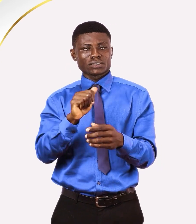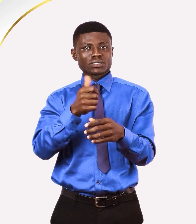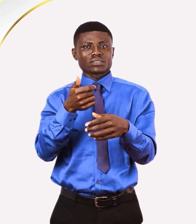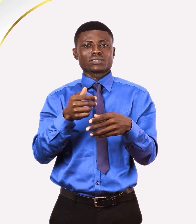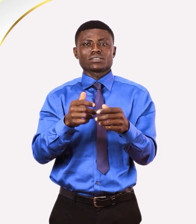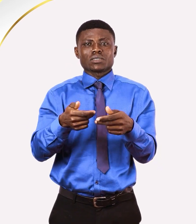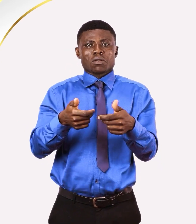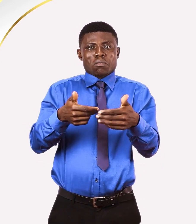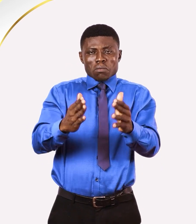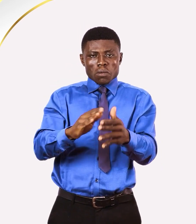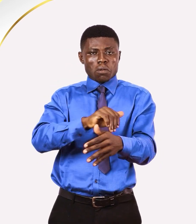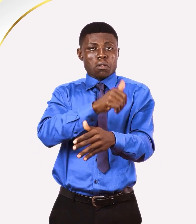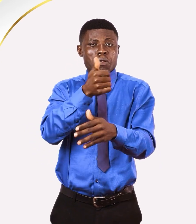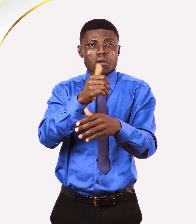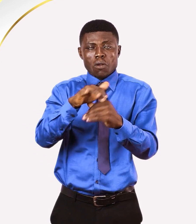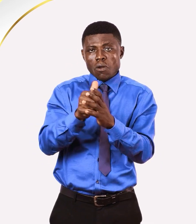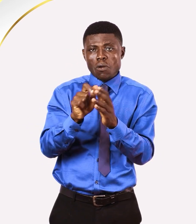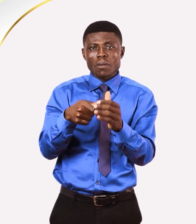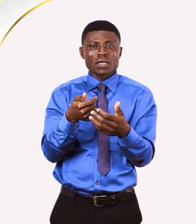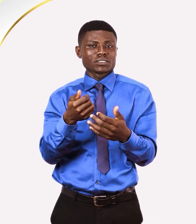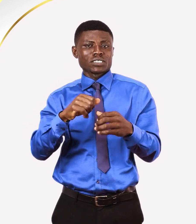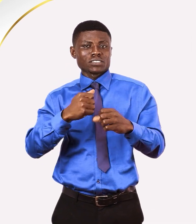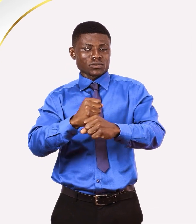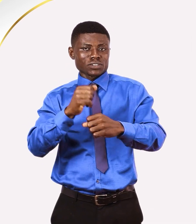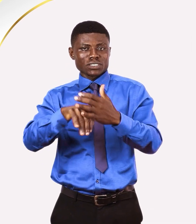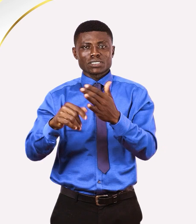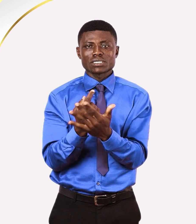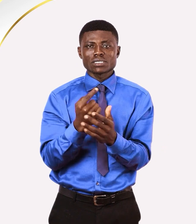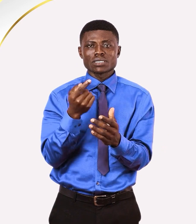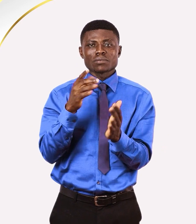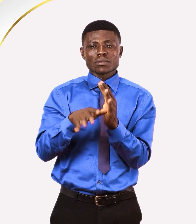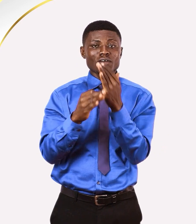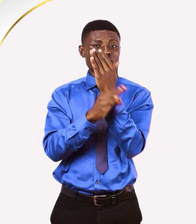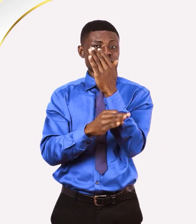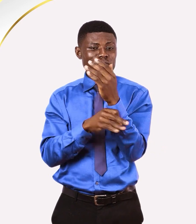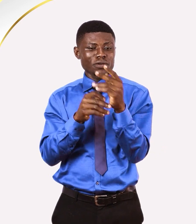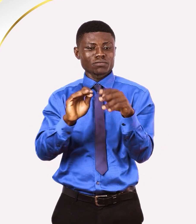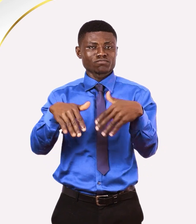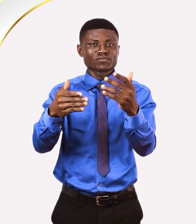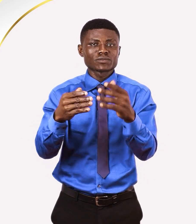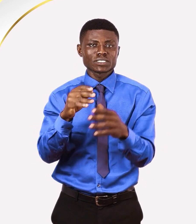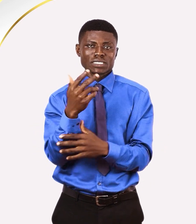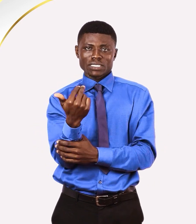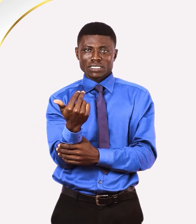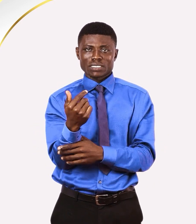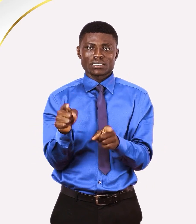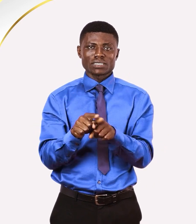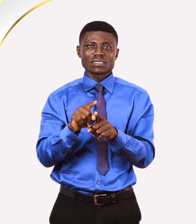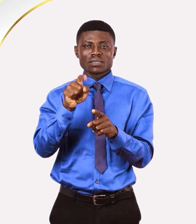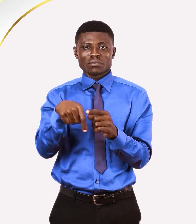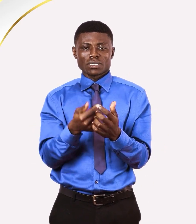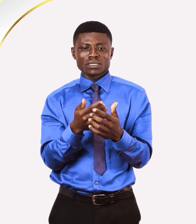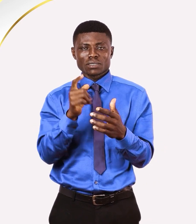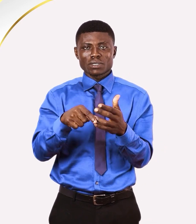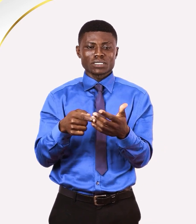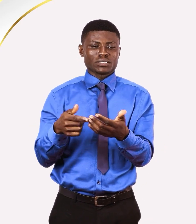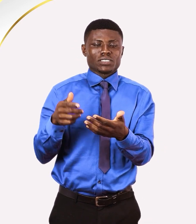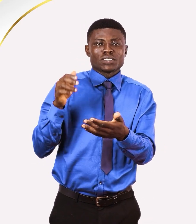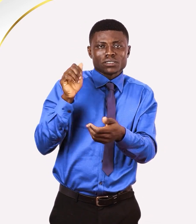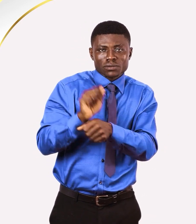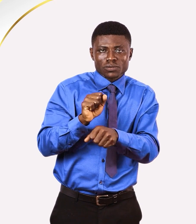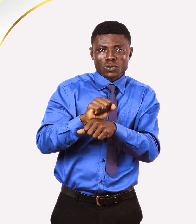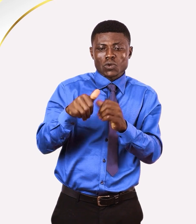and regulate the issuing of securities in Ghana by foreign issuers. 13. Undertake